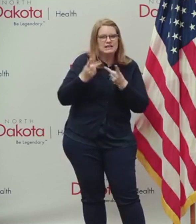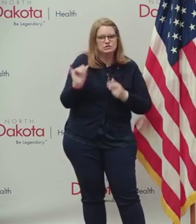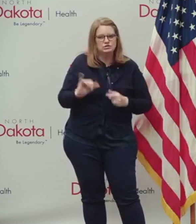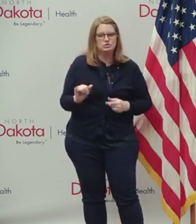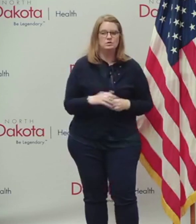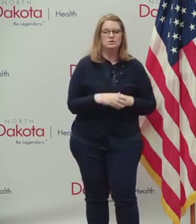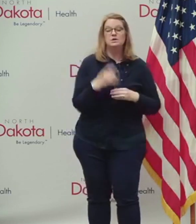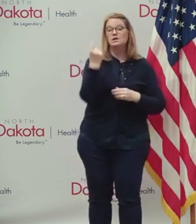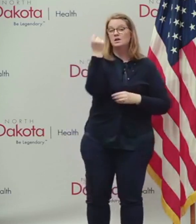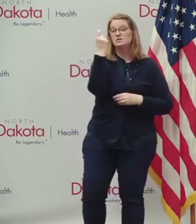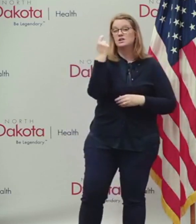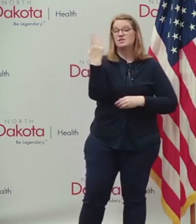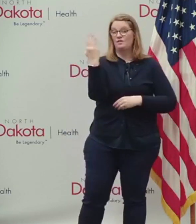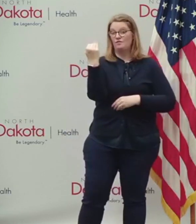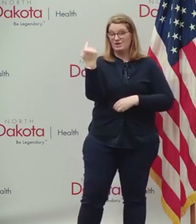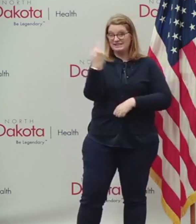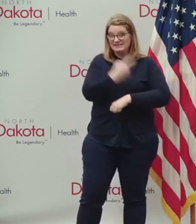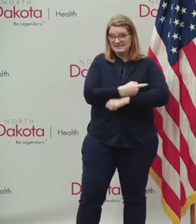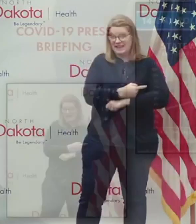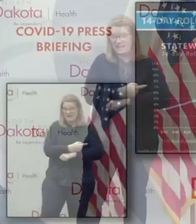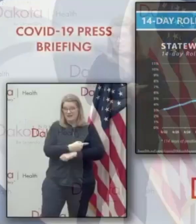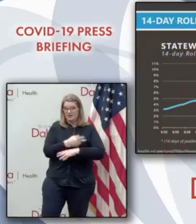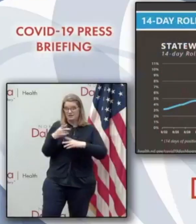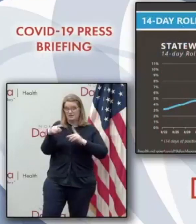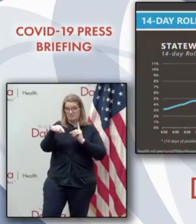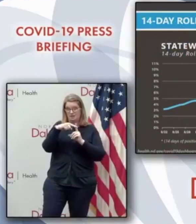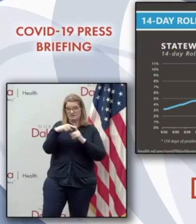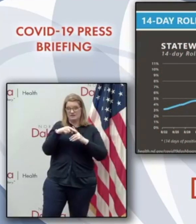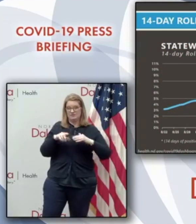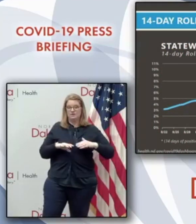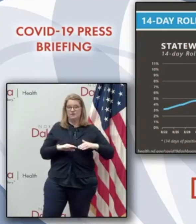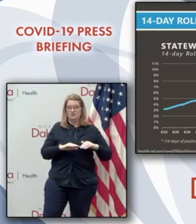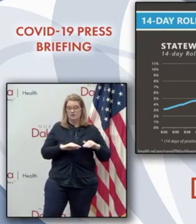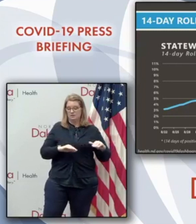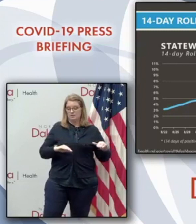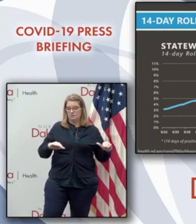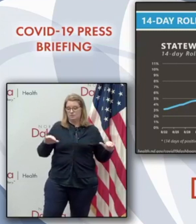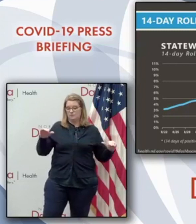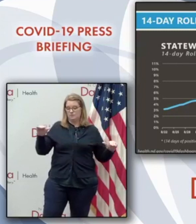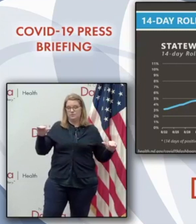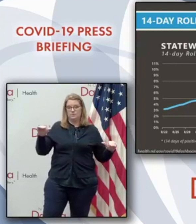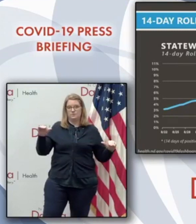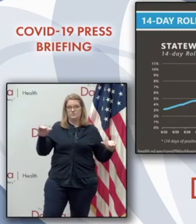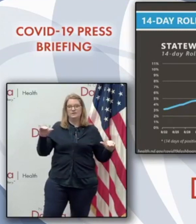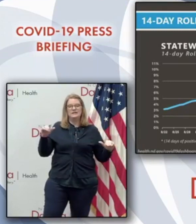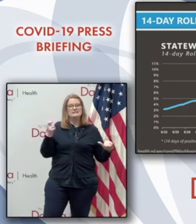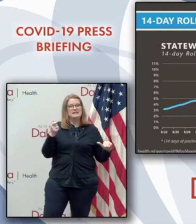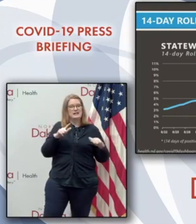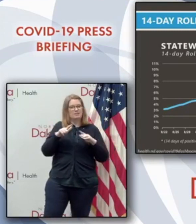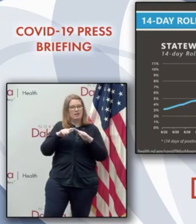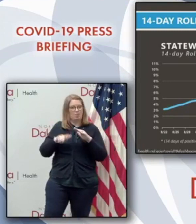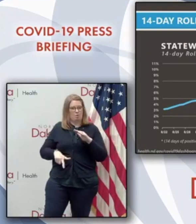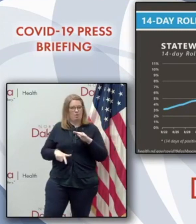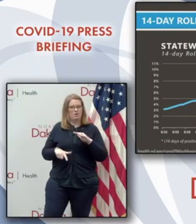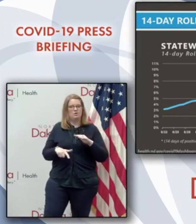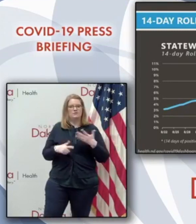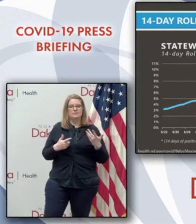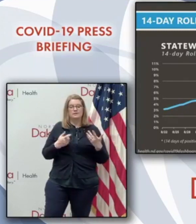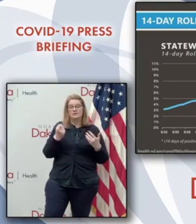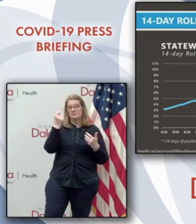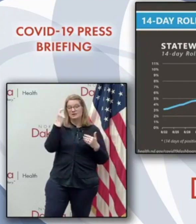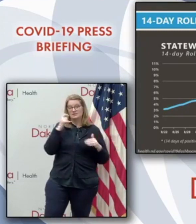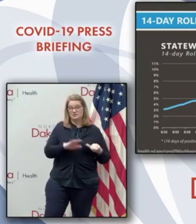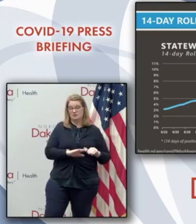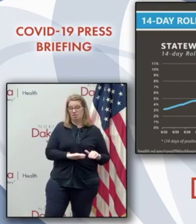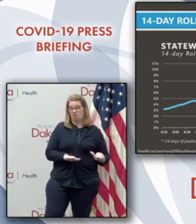14-day positive rolling average, this is slightly lower than our 7-day because we've got rising numbers.